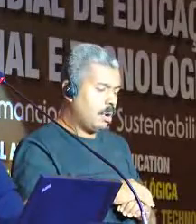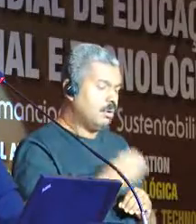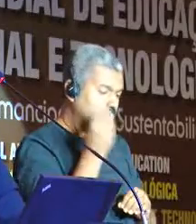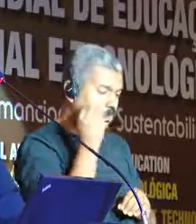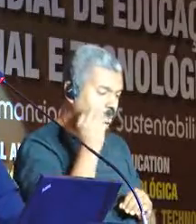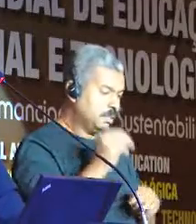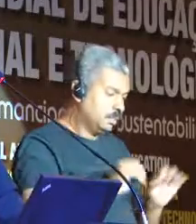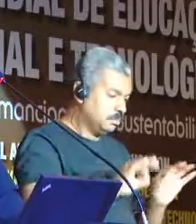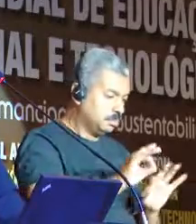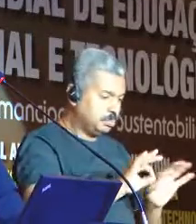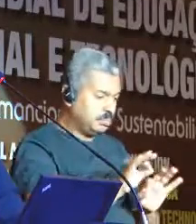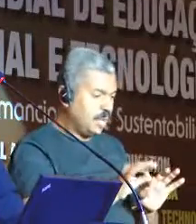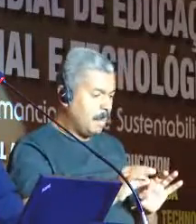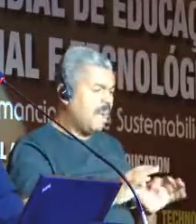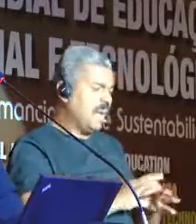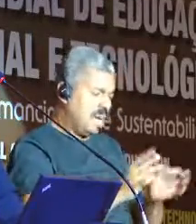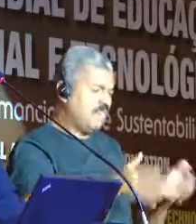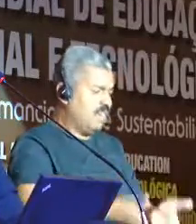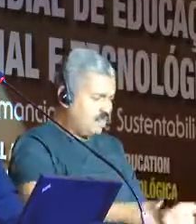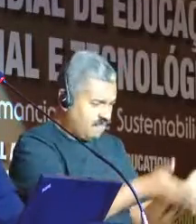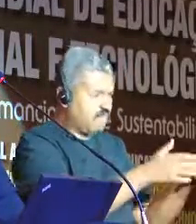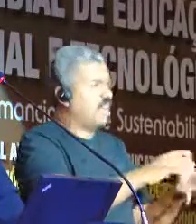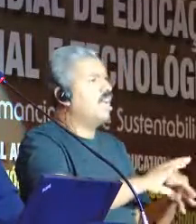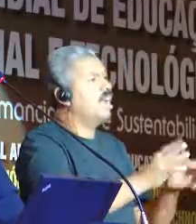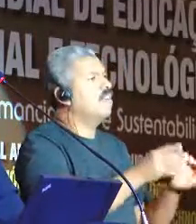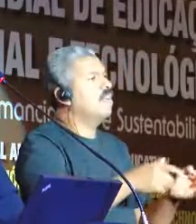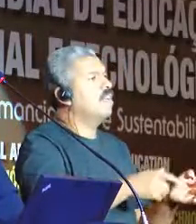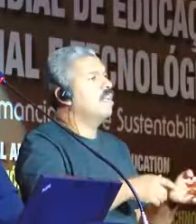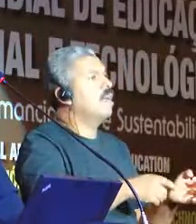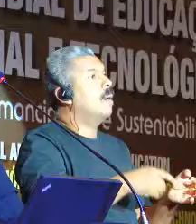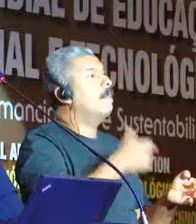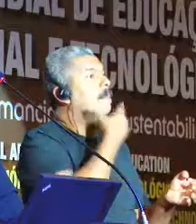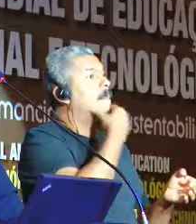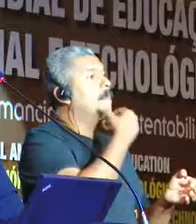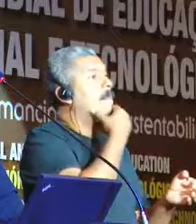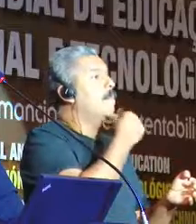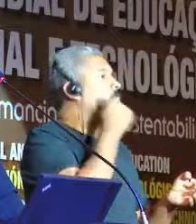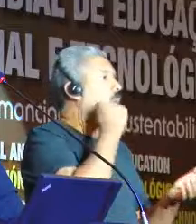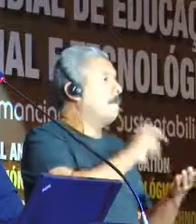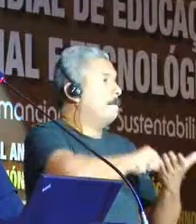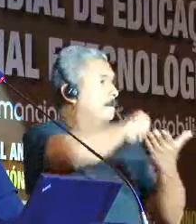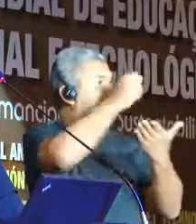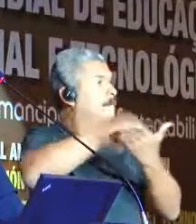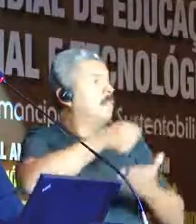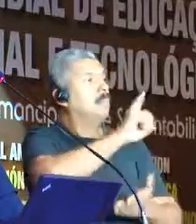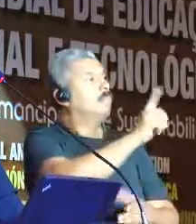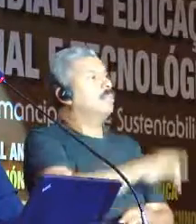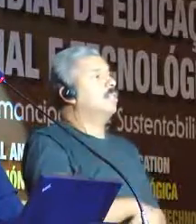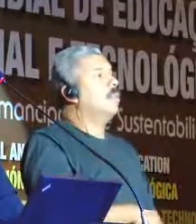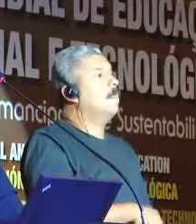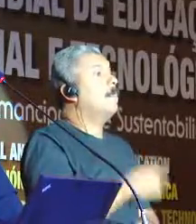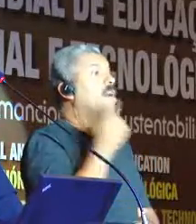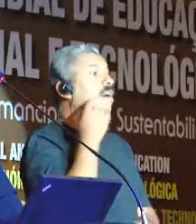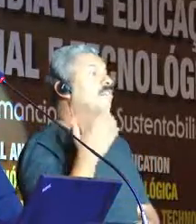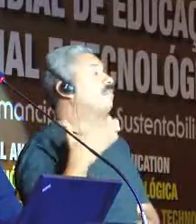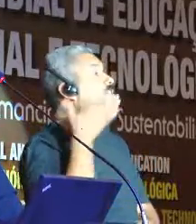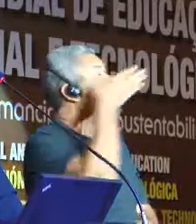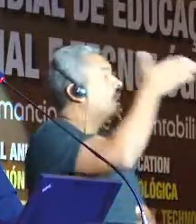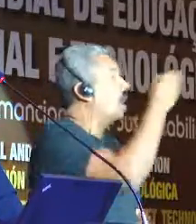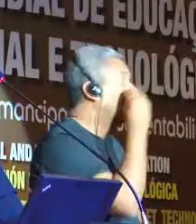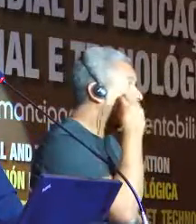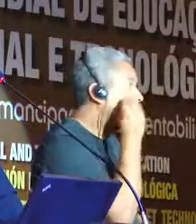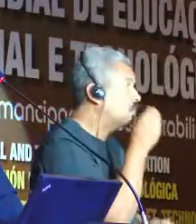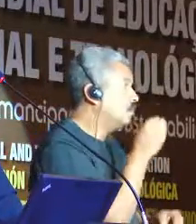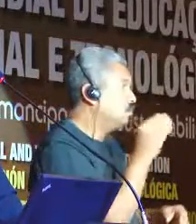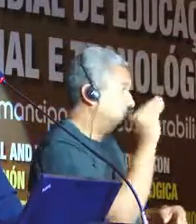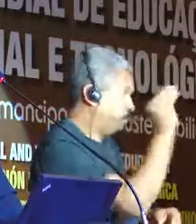that. And sometimes they never even talk to Mark. But Mark is a